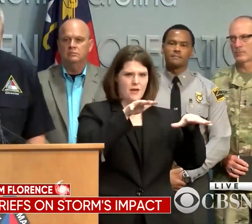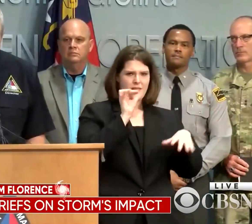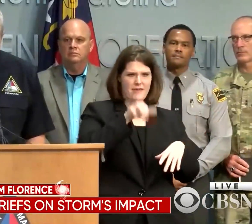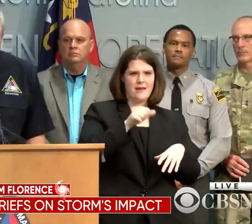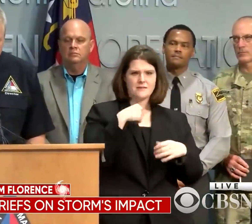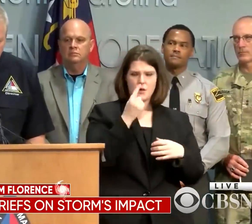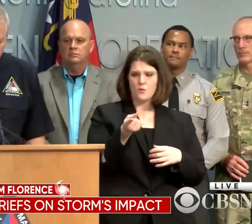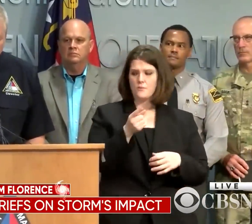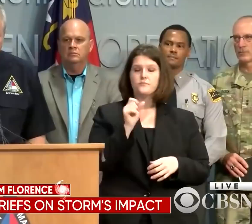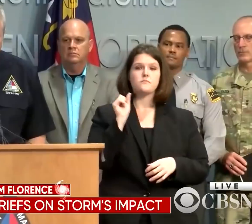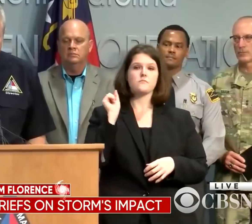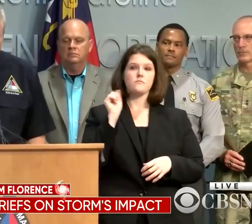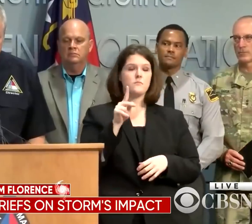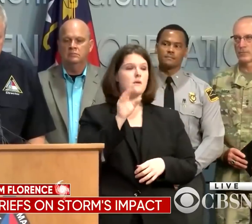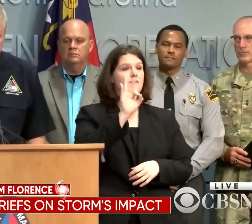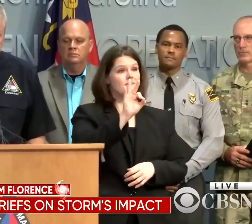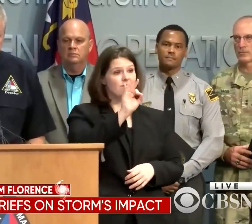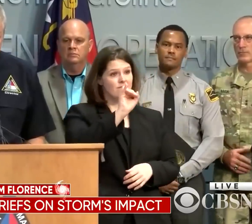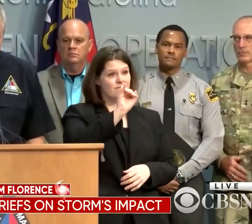rivers. So